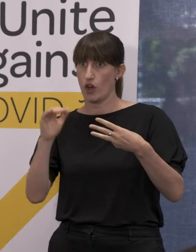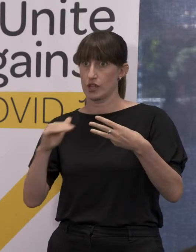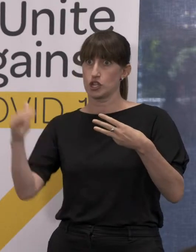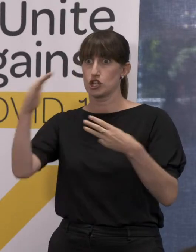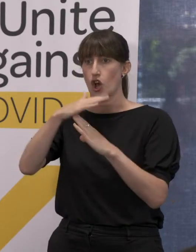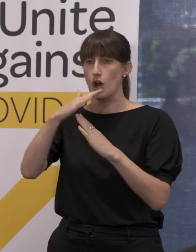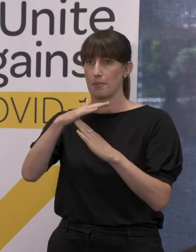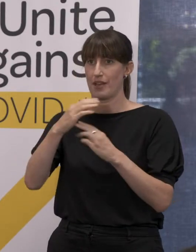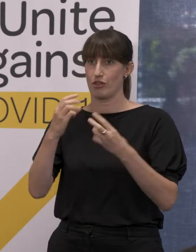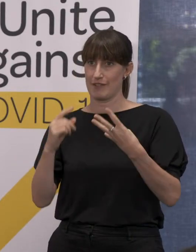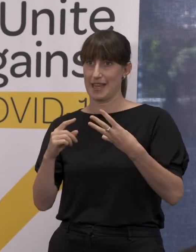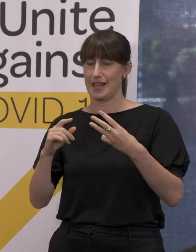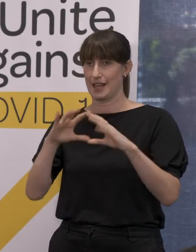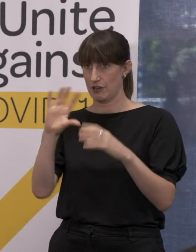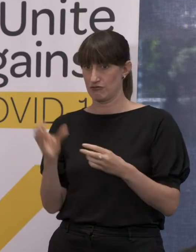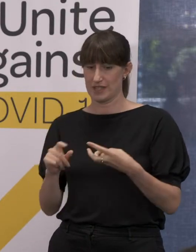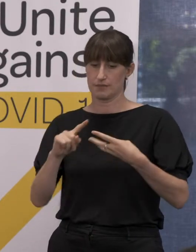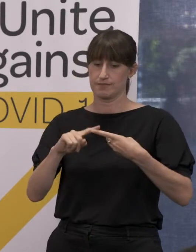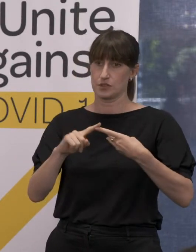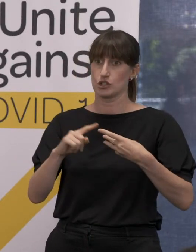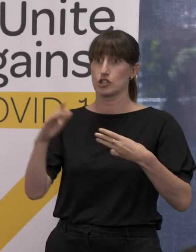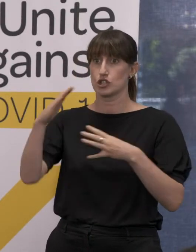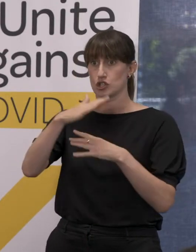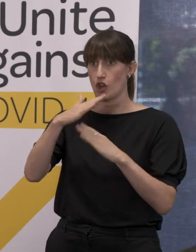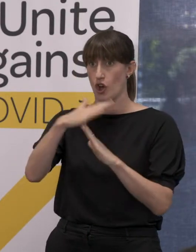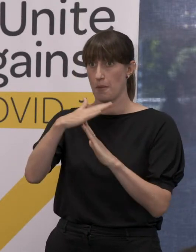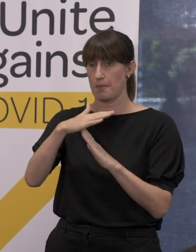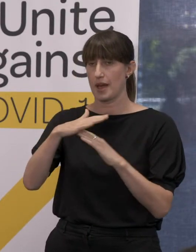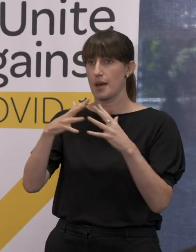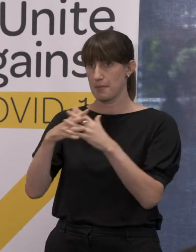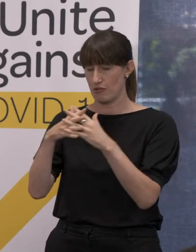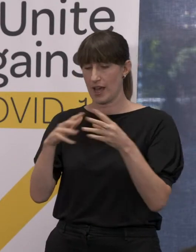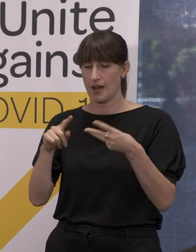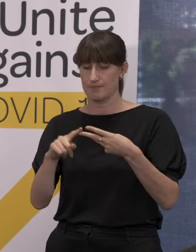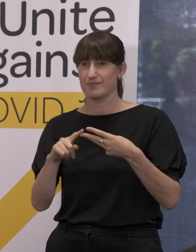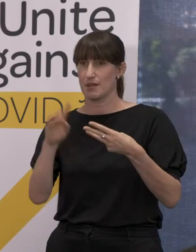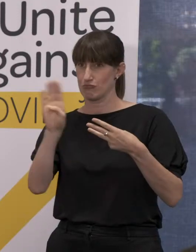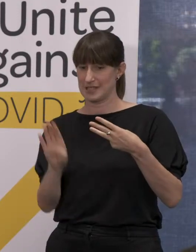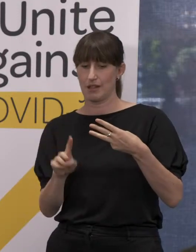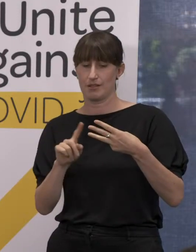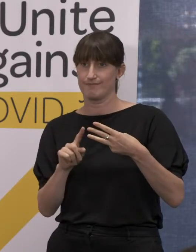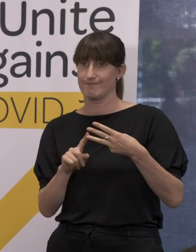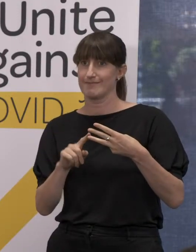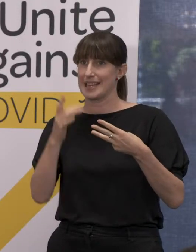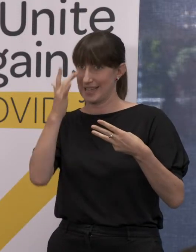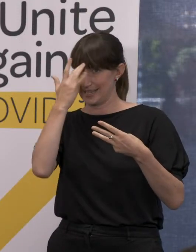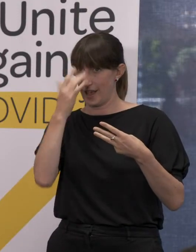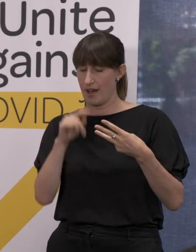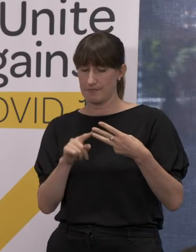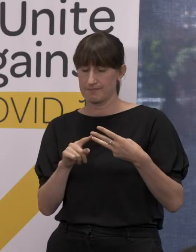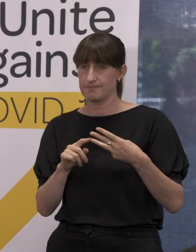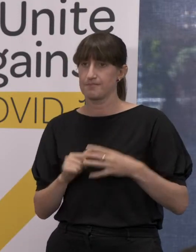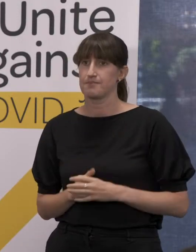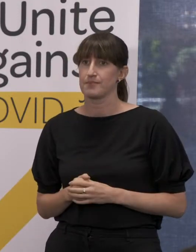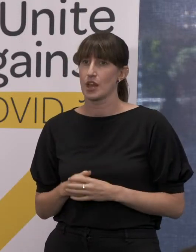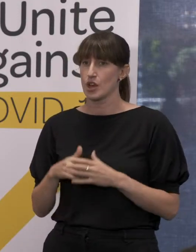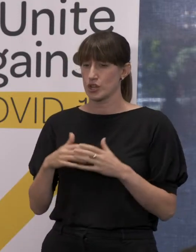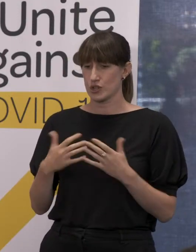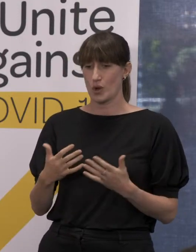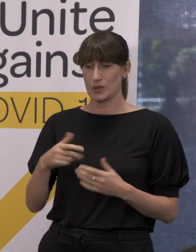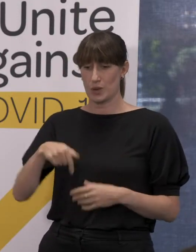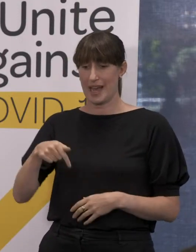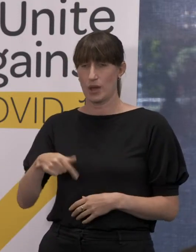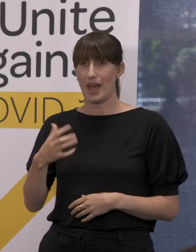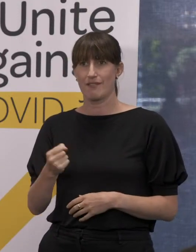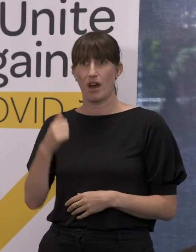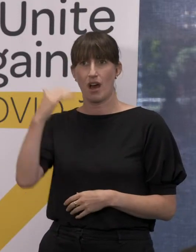cases in our managed isolation facilities being reported today and on a number of days recently have rightly prompted a question about